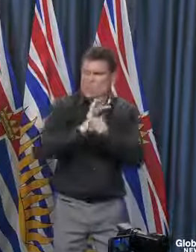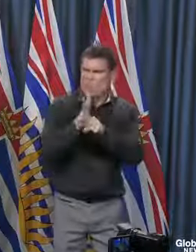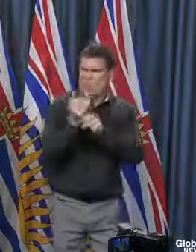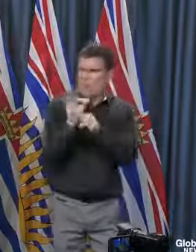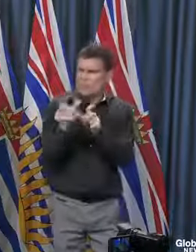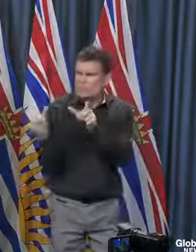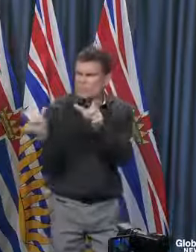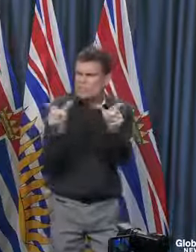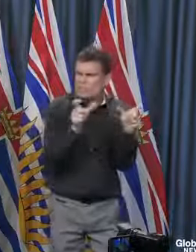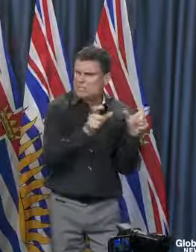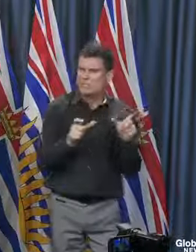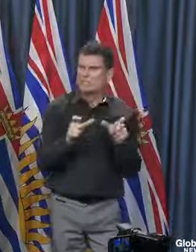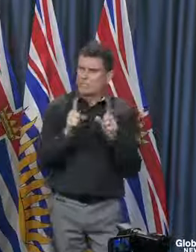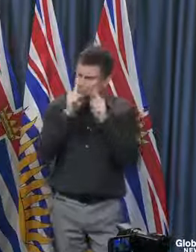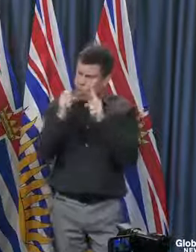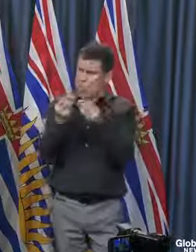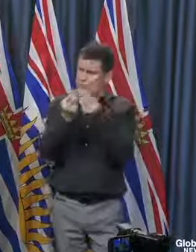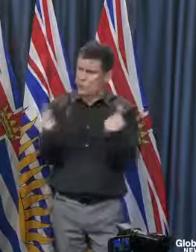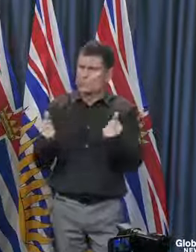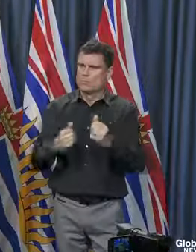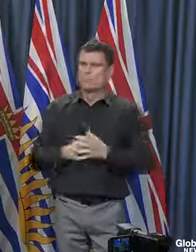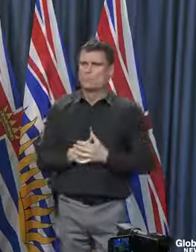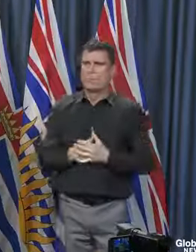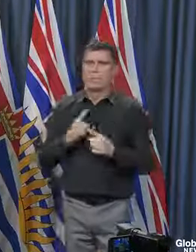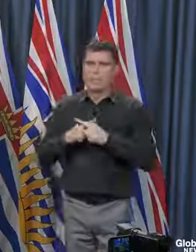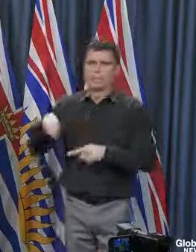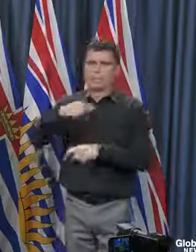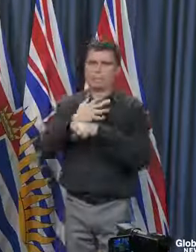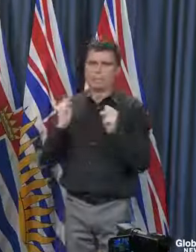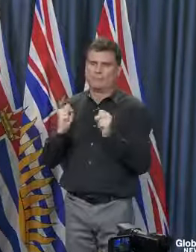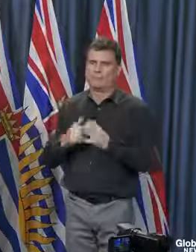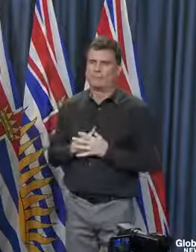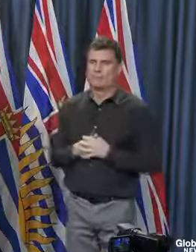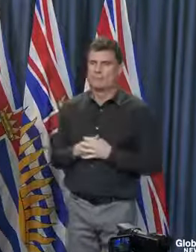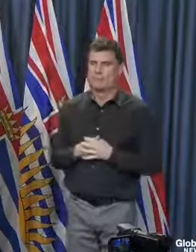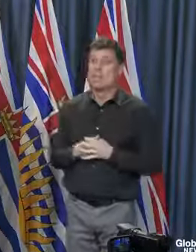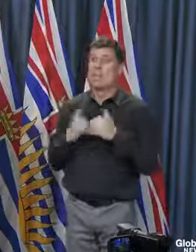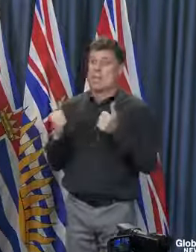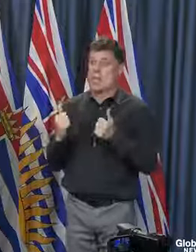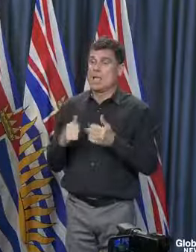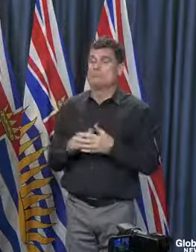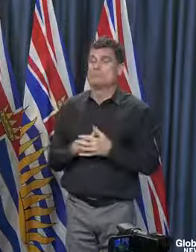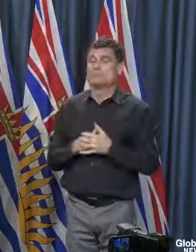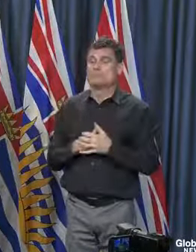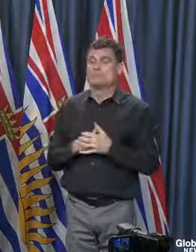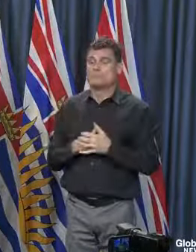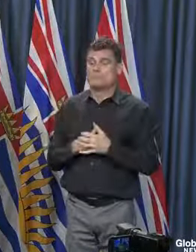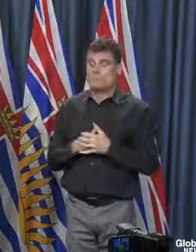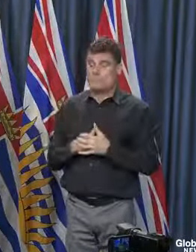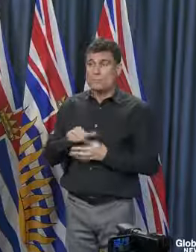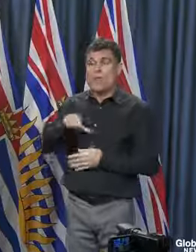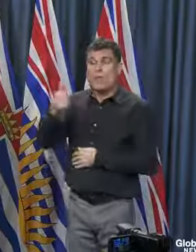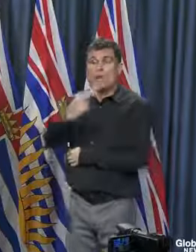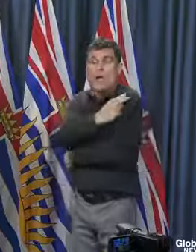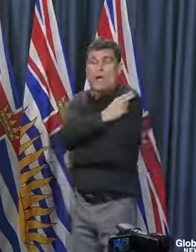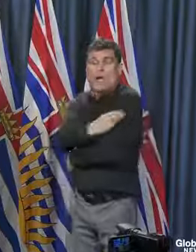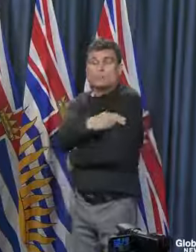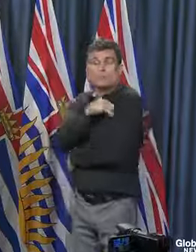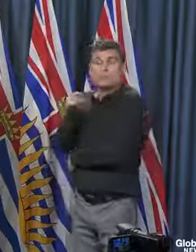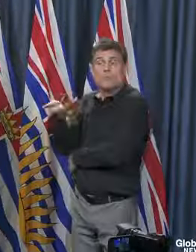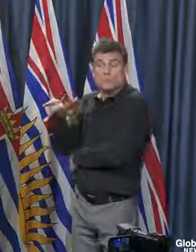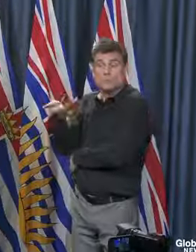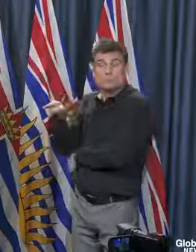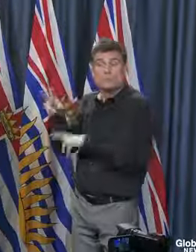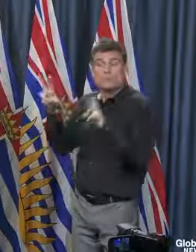Health Region is directed to move to outbreak phase 3. This means the hospital will only accept emergency patients. As you